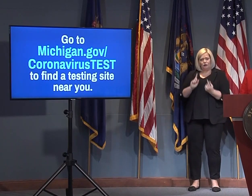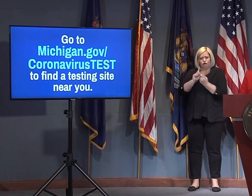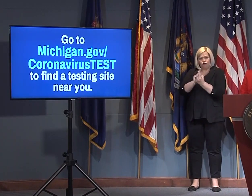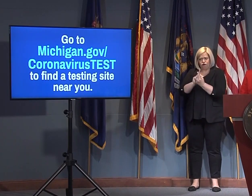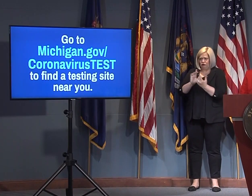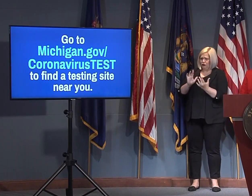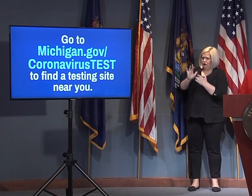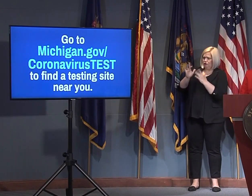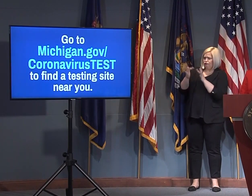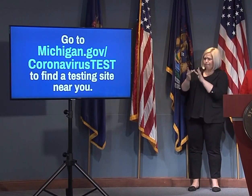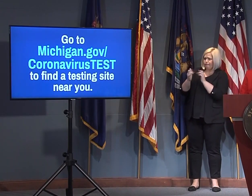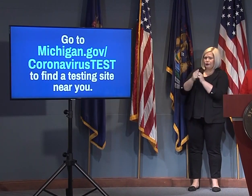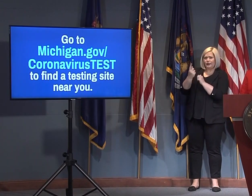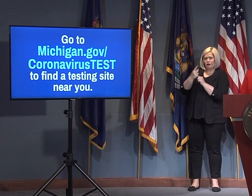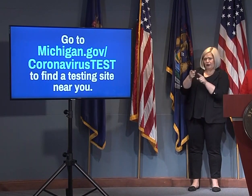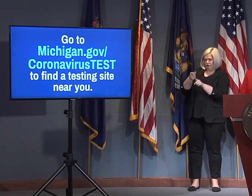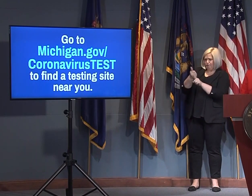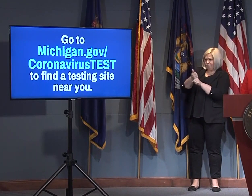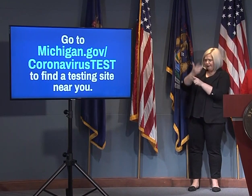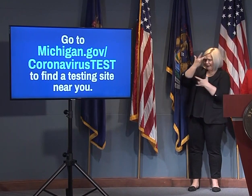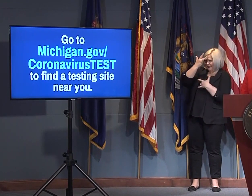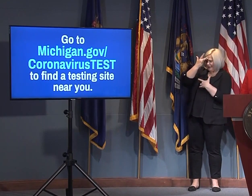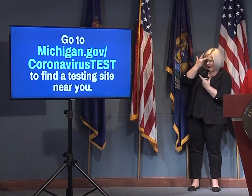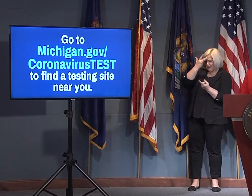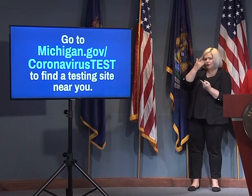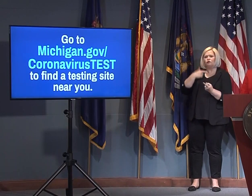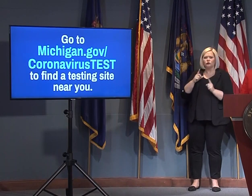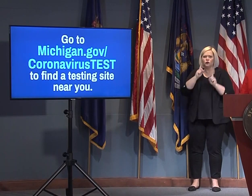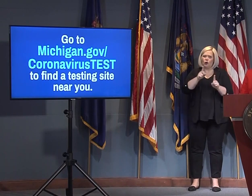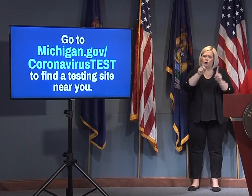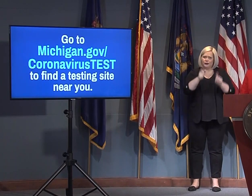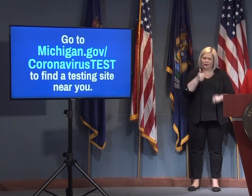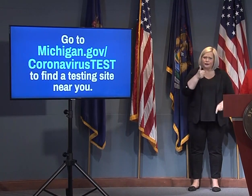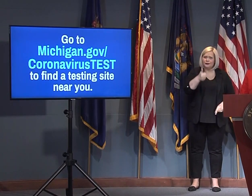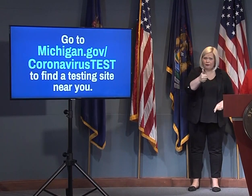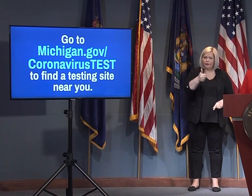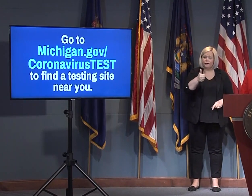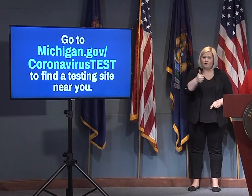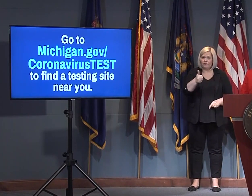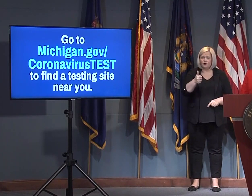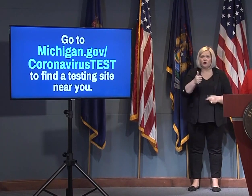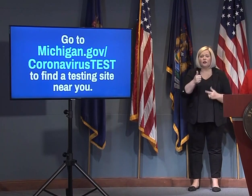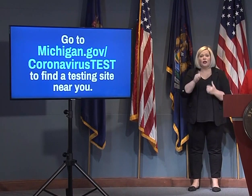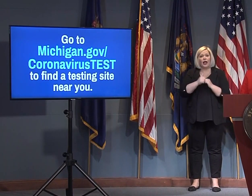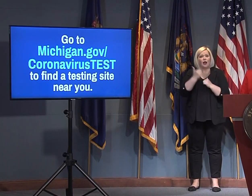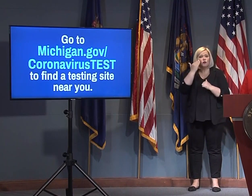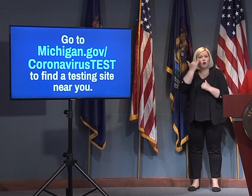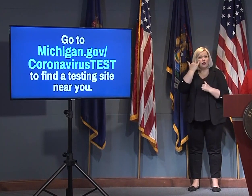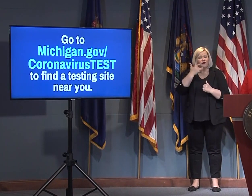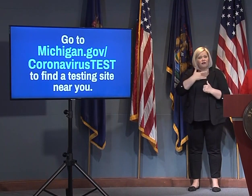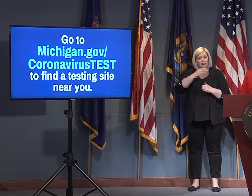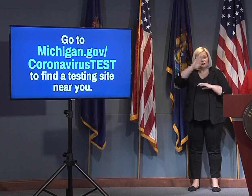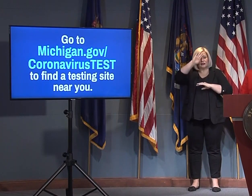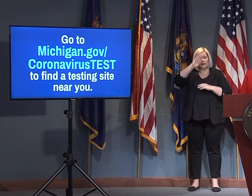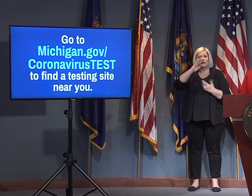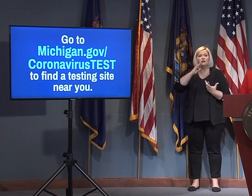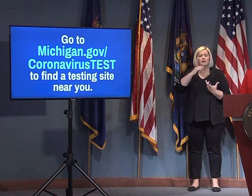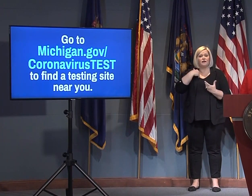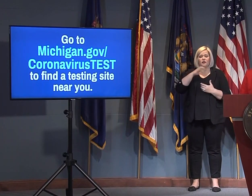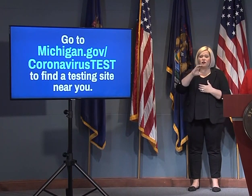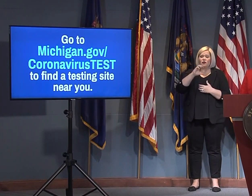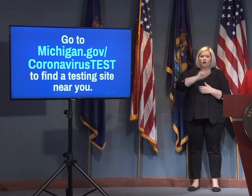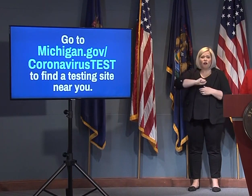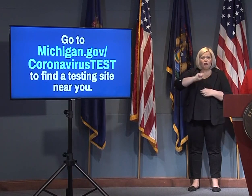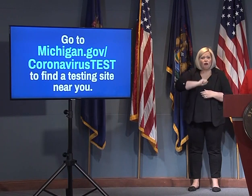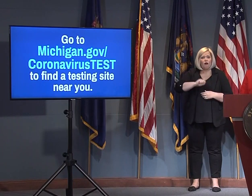nearest testing site and get tested. COVID-19 symptoms include fever, cough, and shortness of breath.